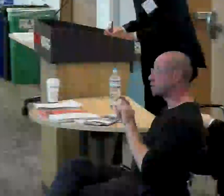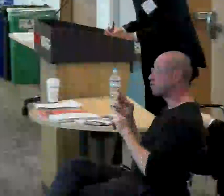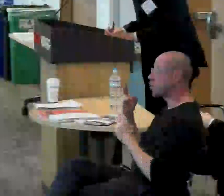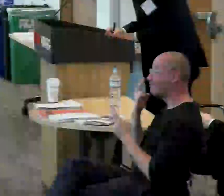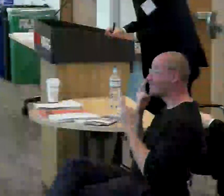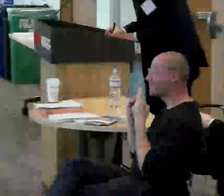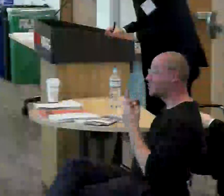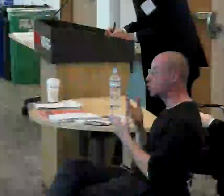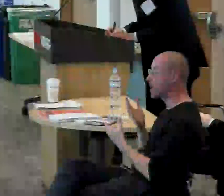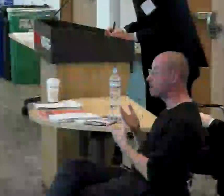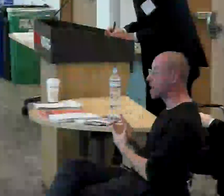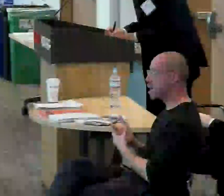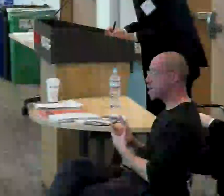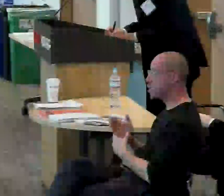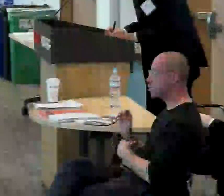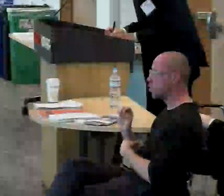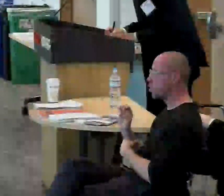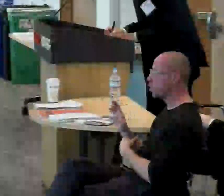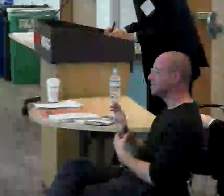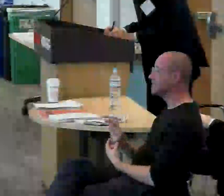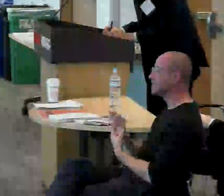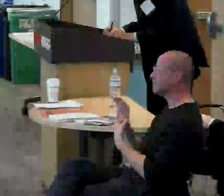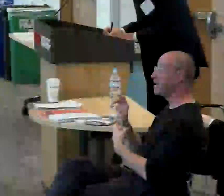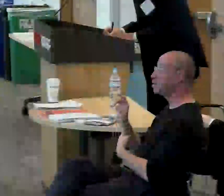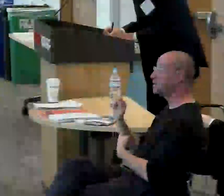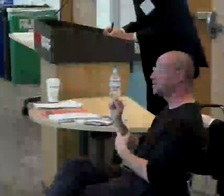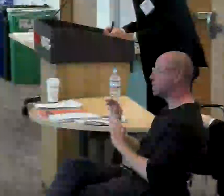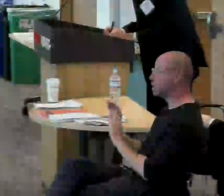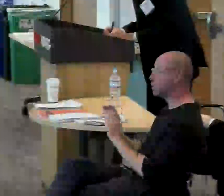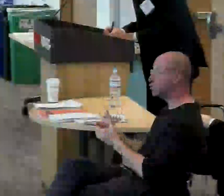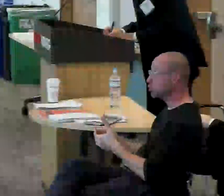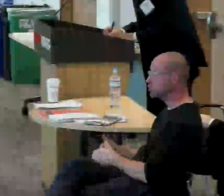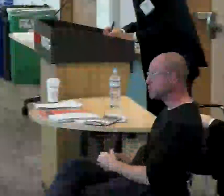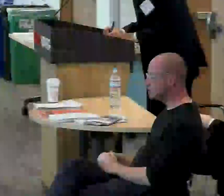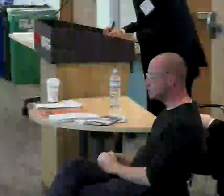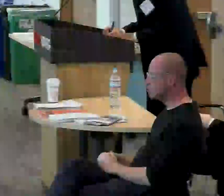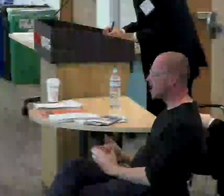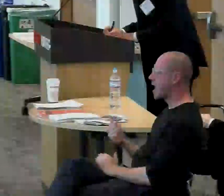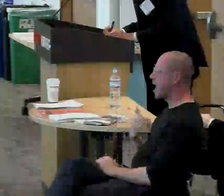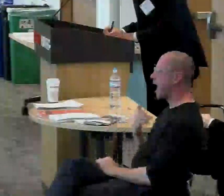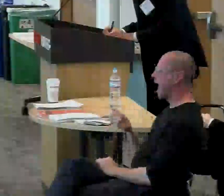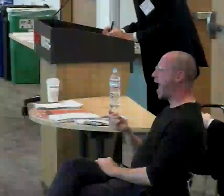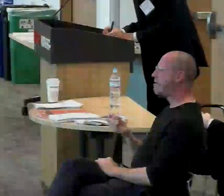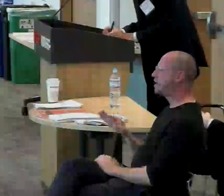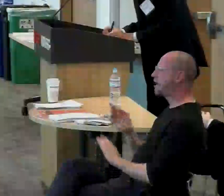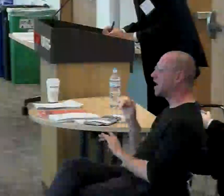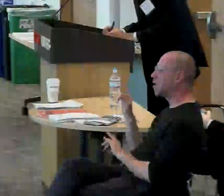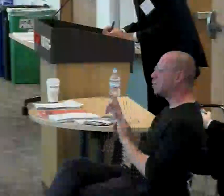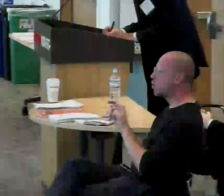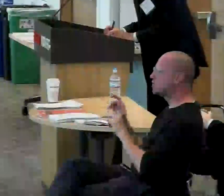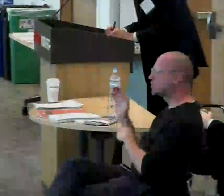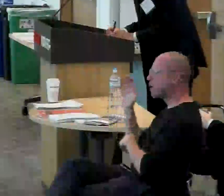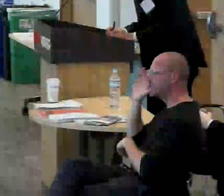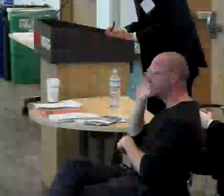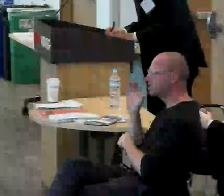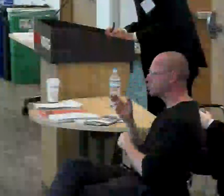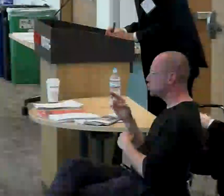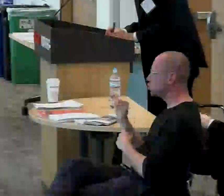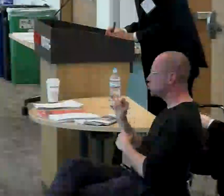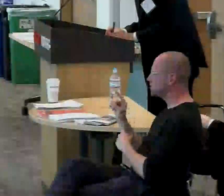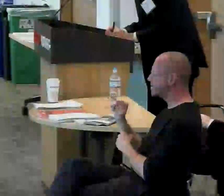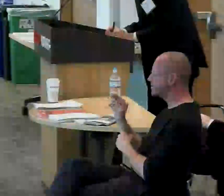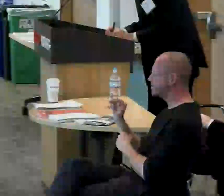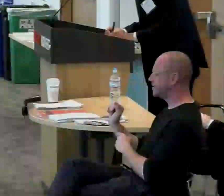or special disability groups. Couple questions I had in listening to Christina's